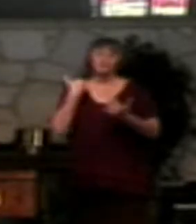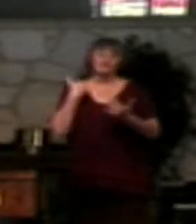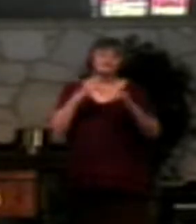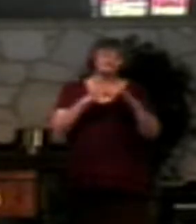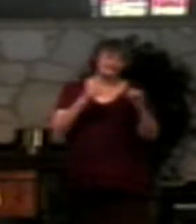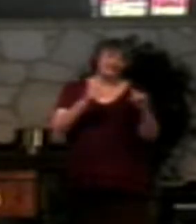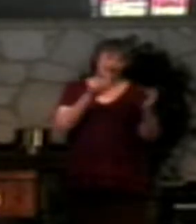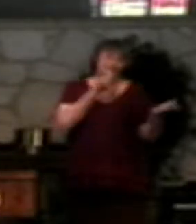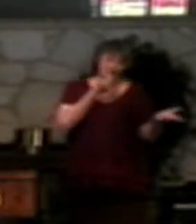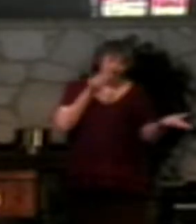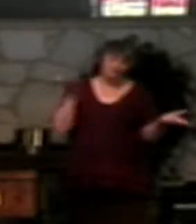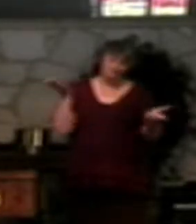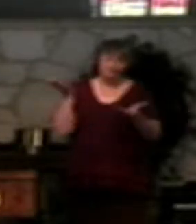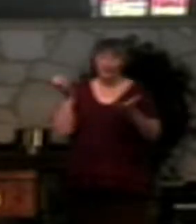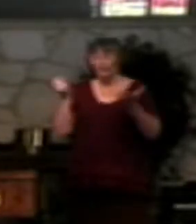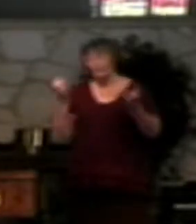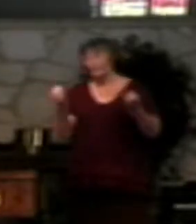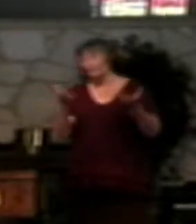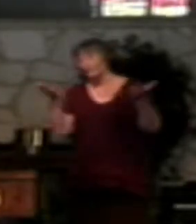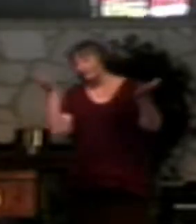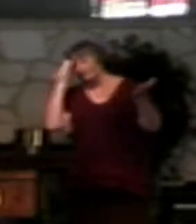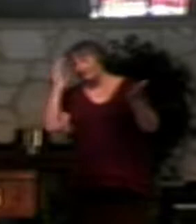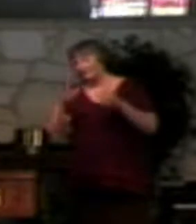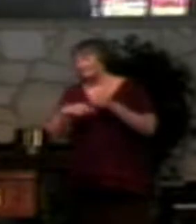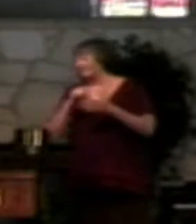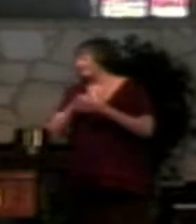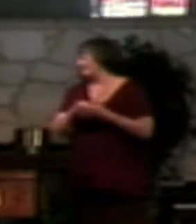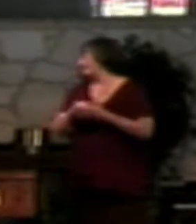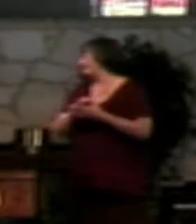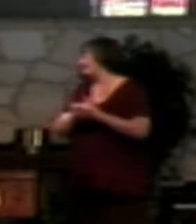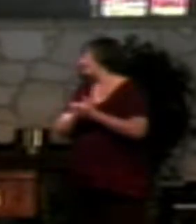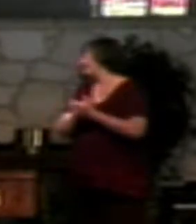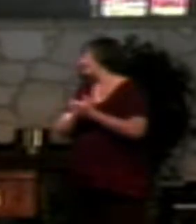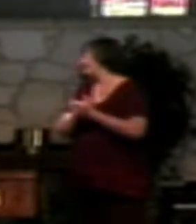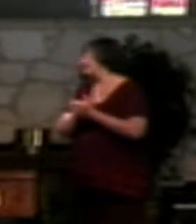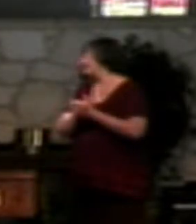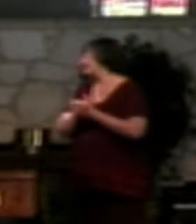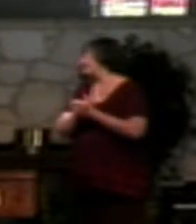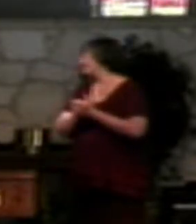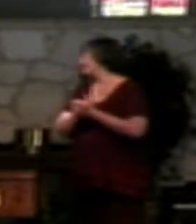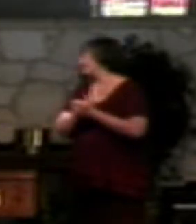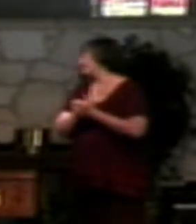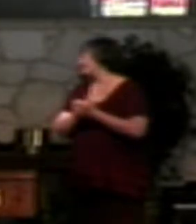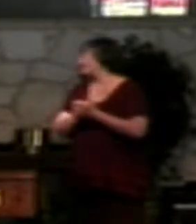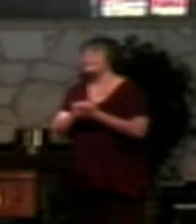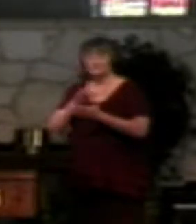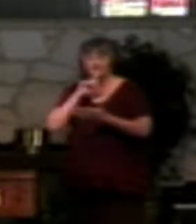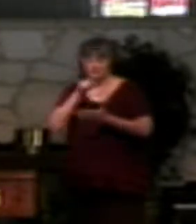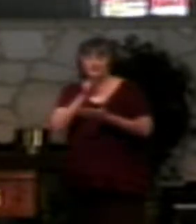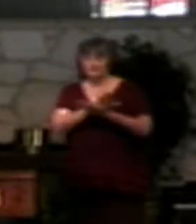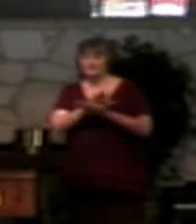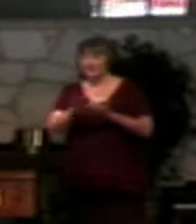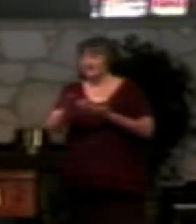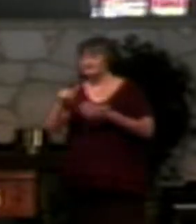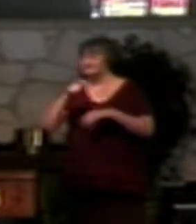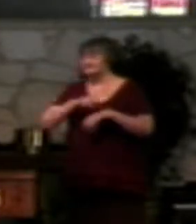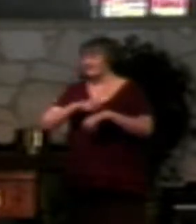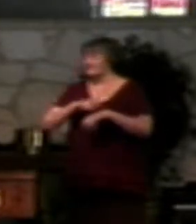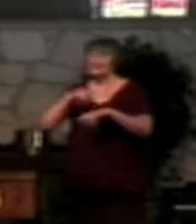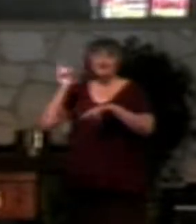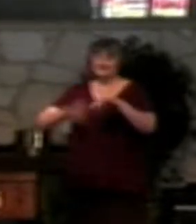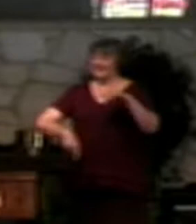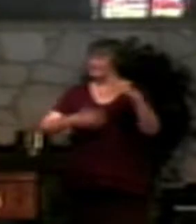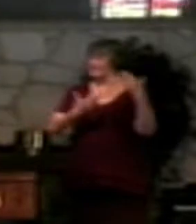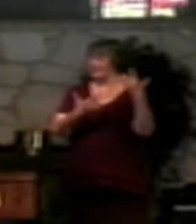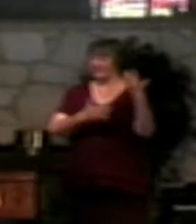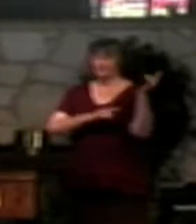so it wasn't that good, but it was edible. And it was a nice time, and I can't wait to go